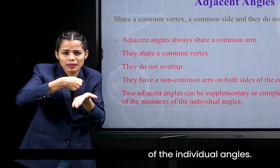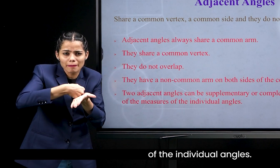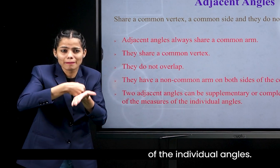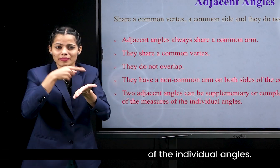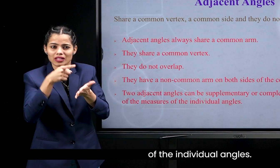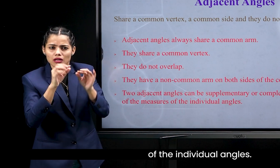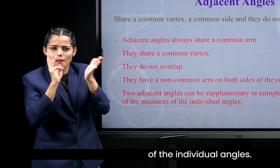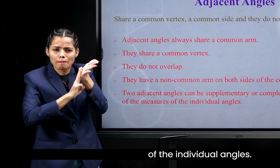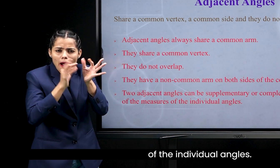angles.